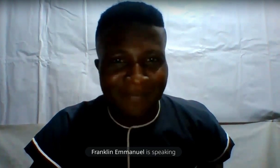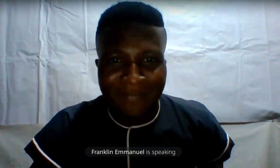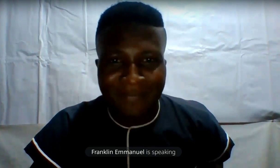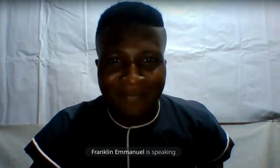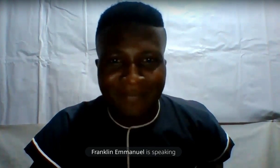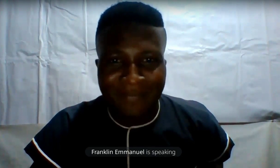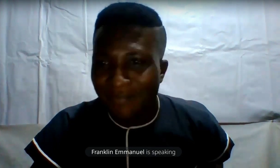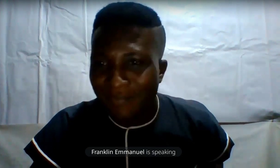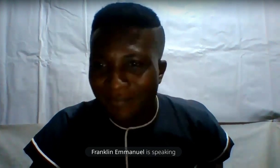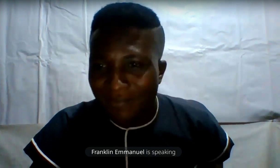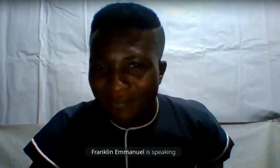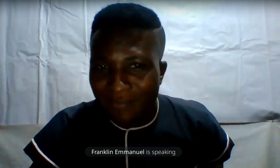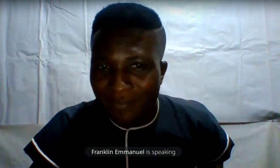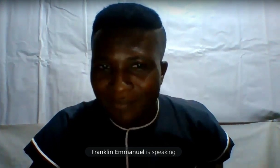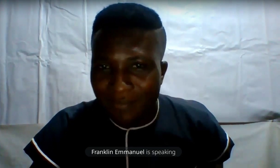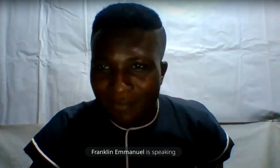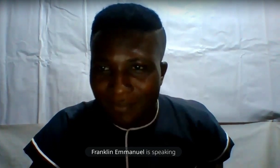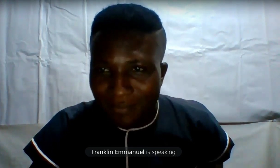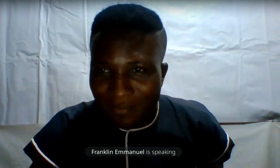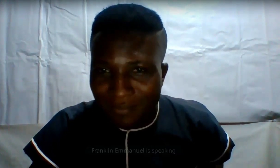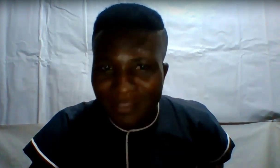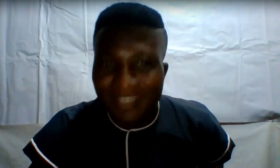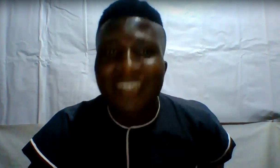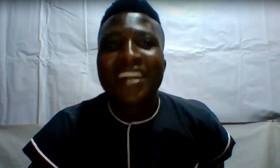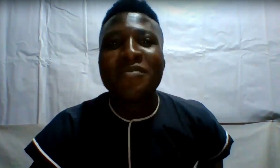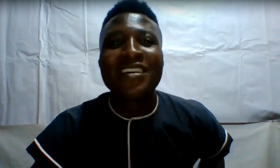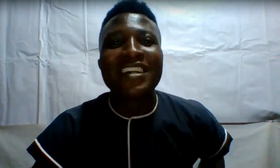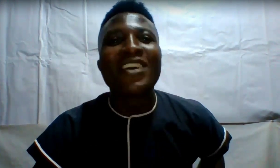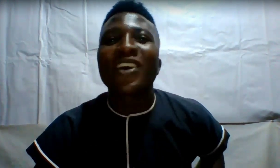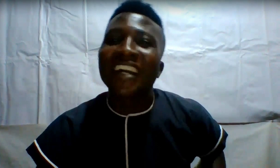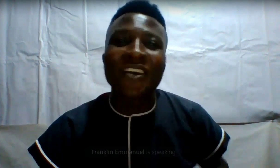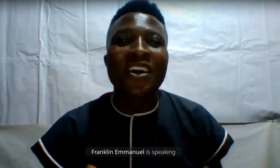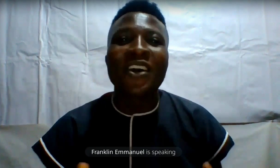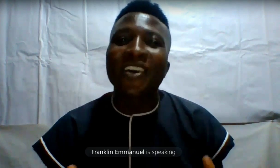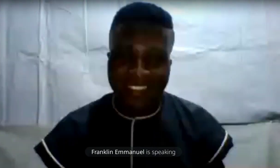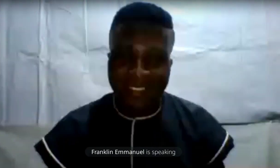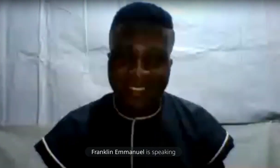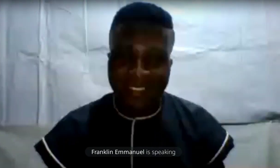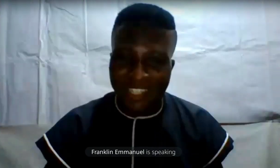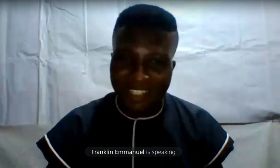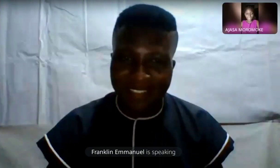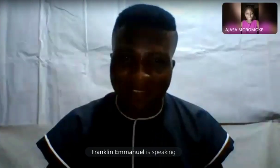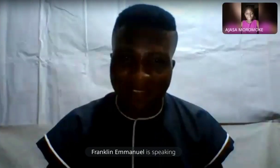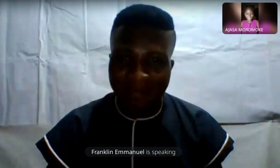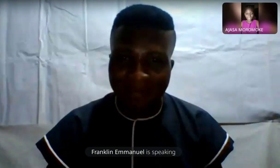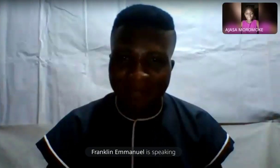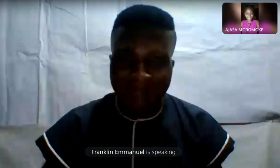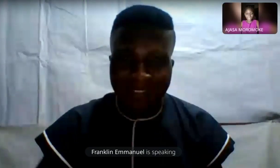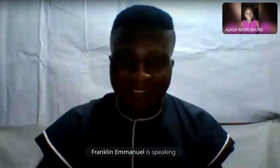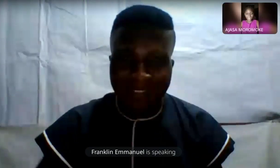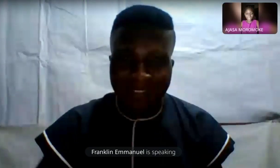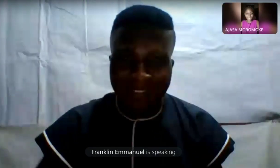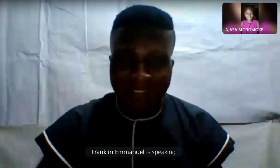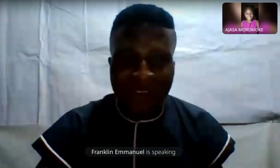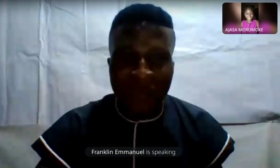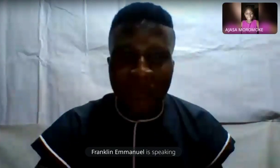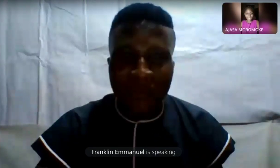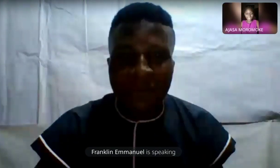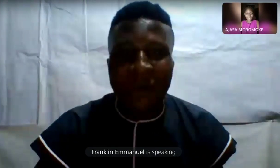You know what I do when I don't know people's names? When I can't pronounce them, I don't call the name. I just leave it. I'll find You don't call the name? I can't scan. Okay, so you just